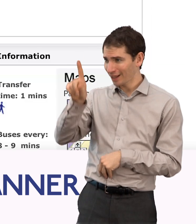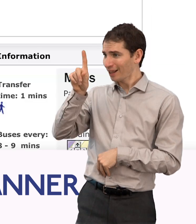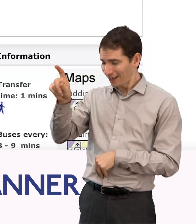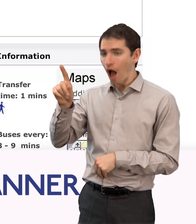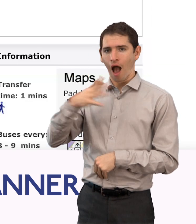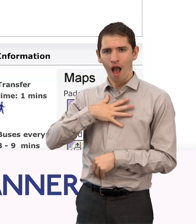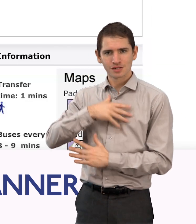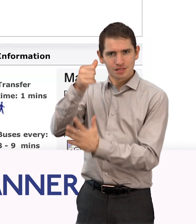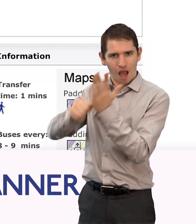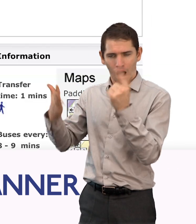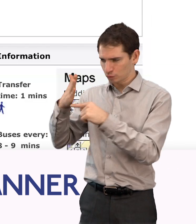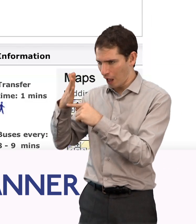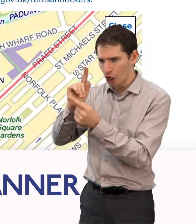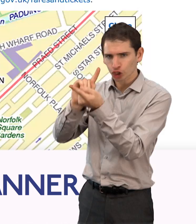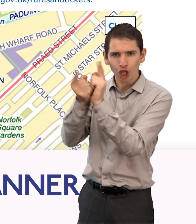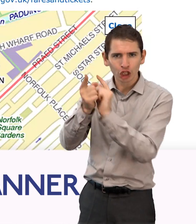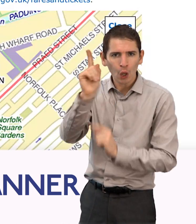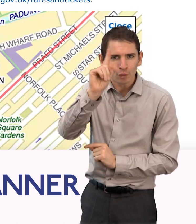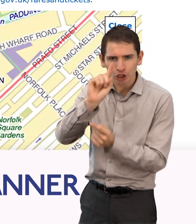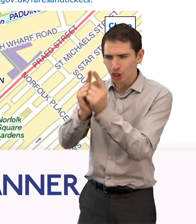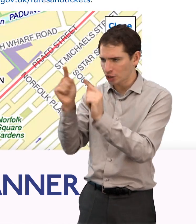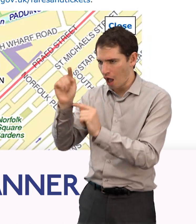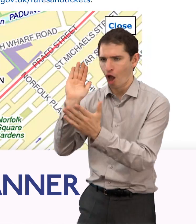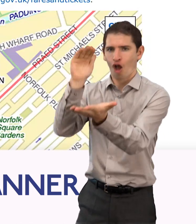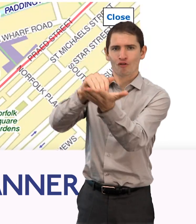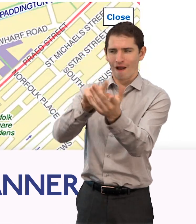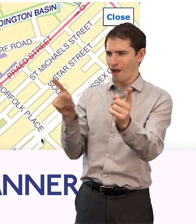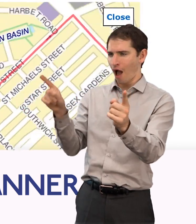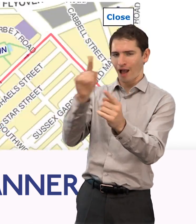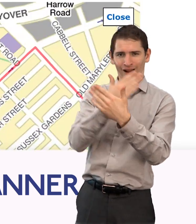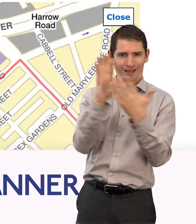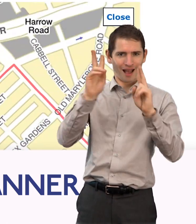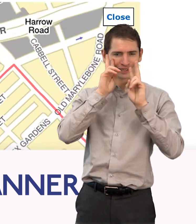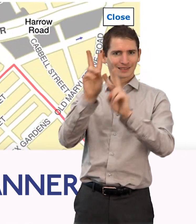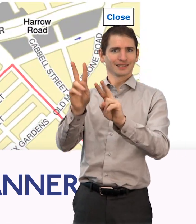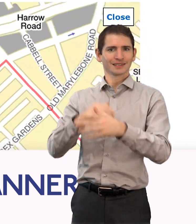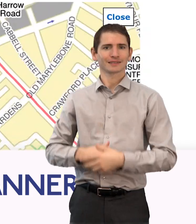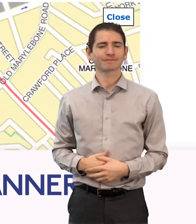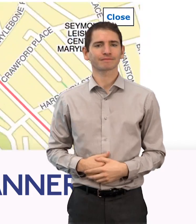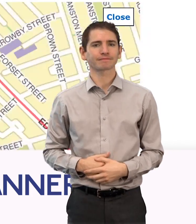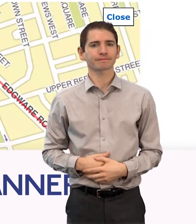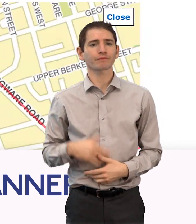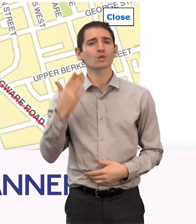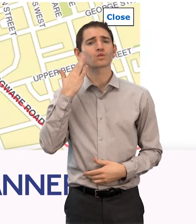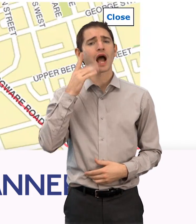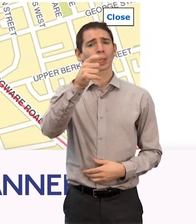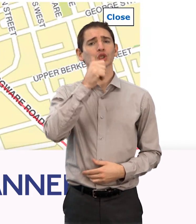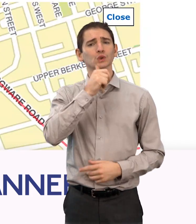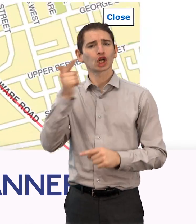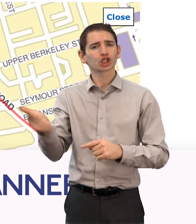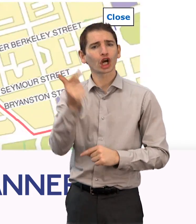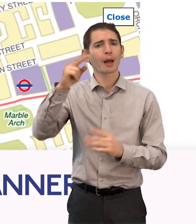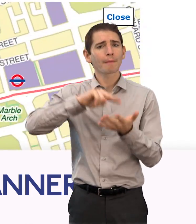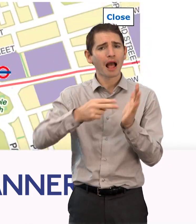your suggested route, click on the map icons to see how to get to your start point, through any interchanges, and to your final